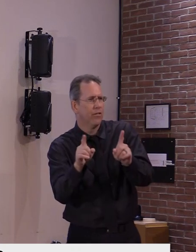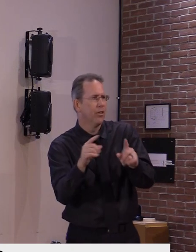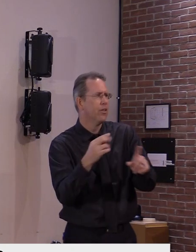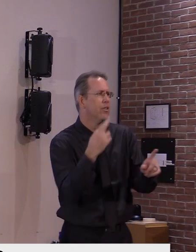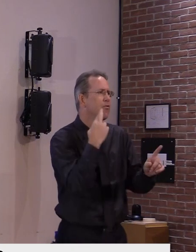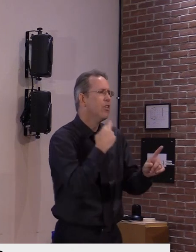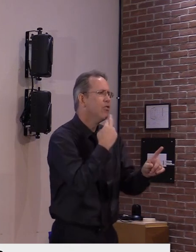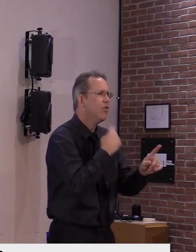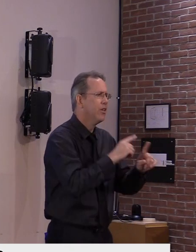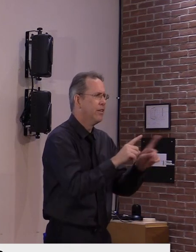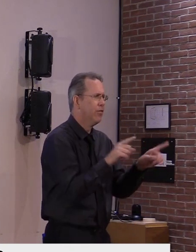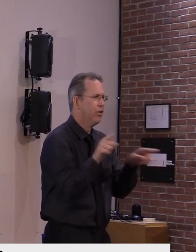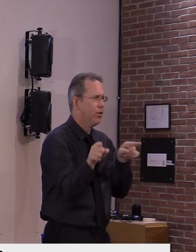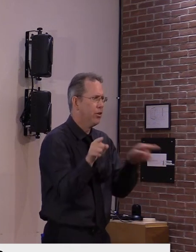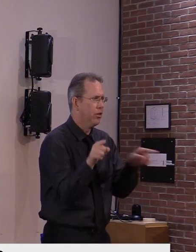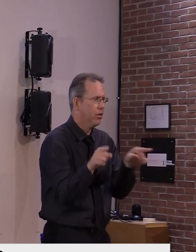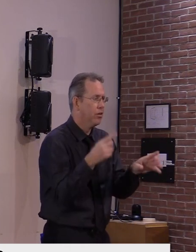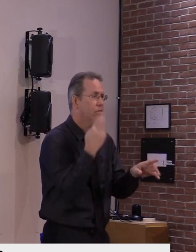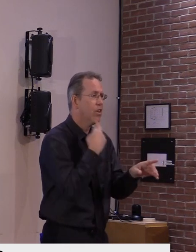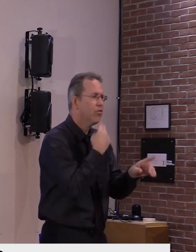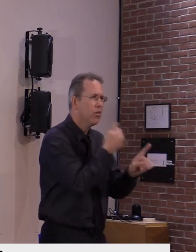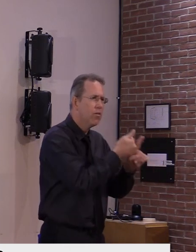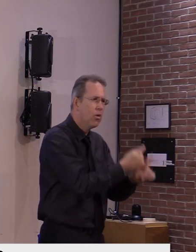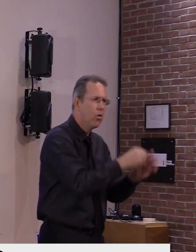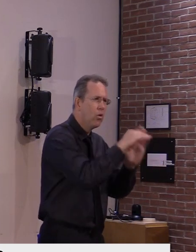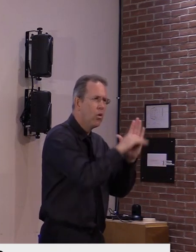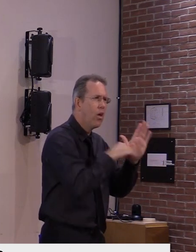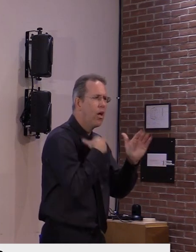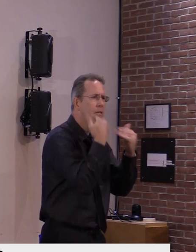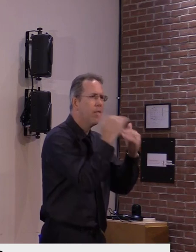Lisa, the Waterbury Roundabout.